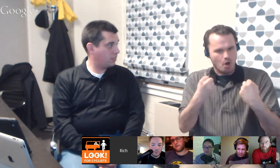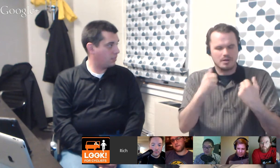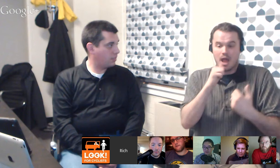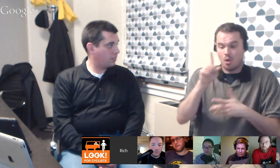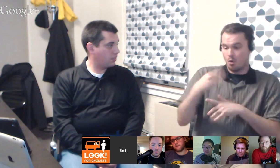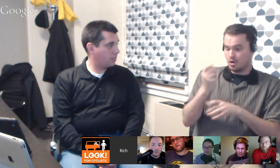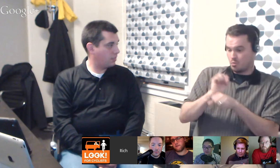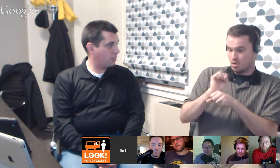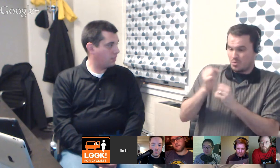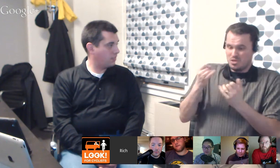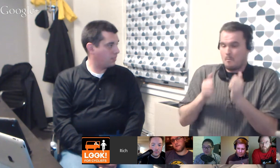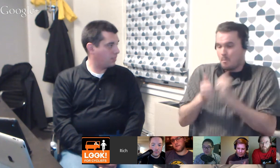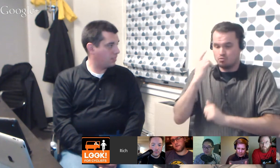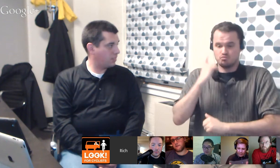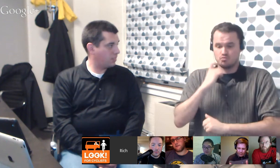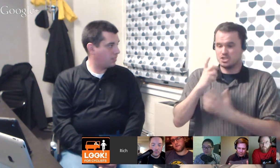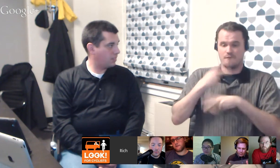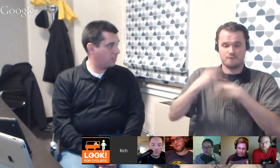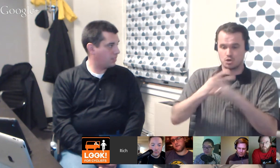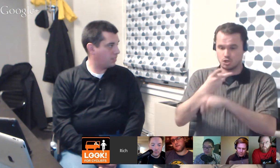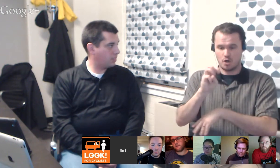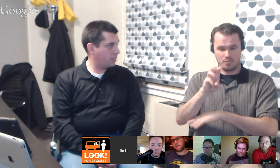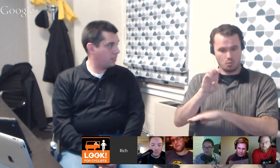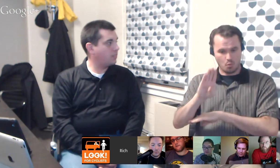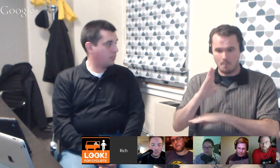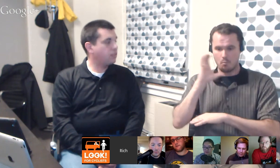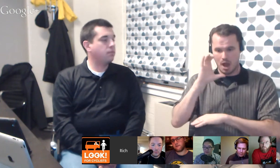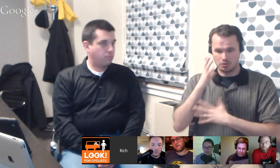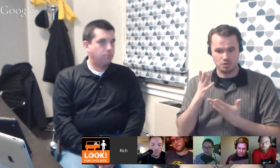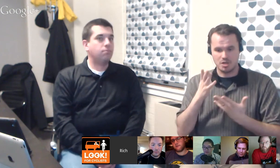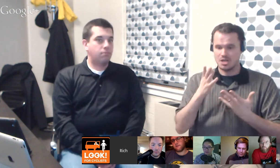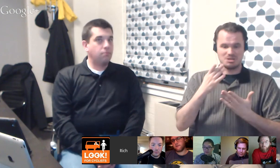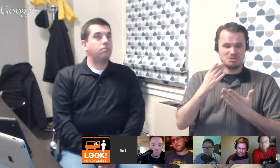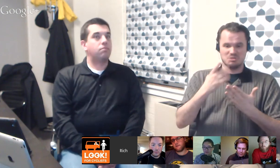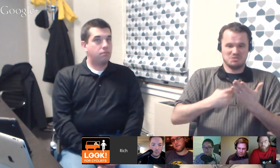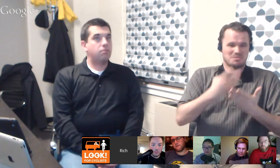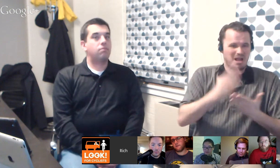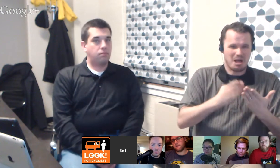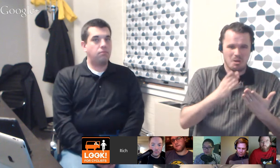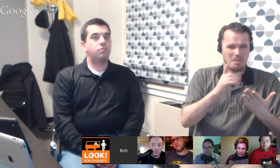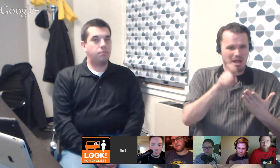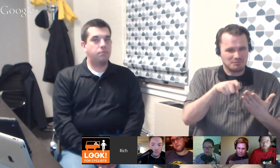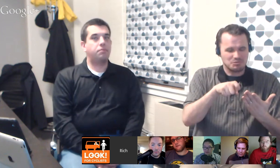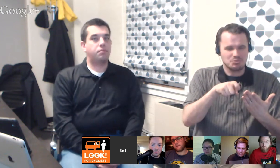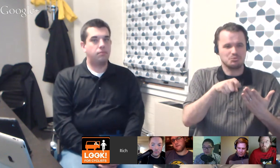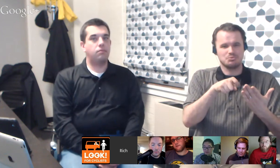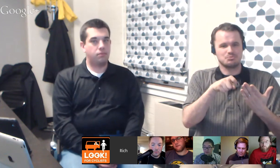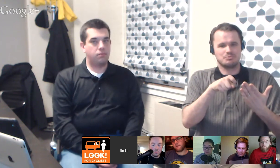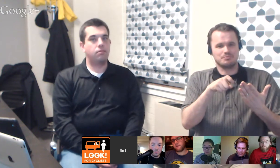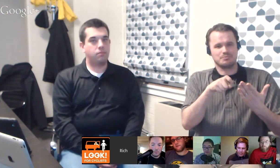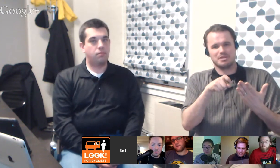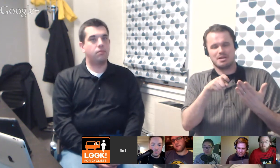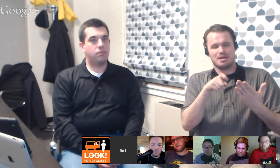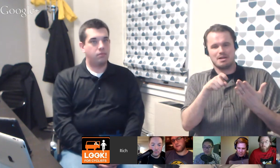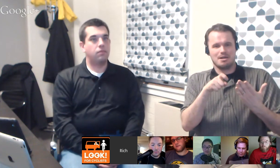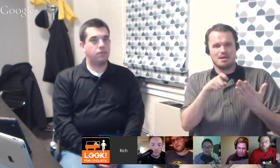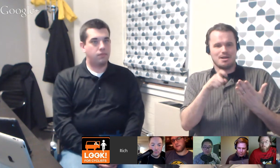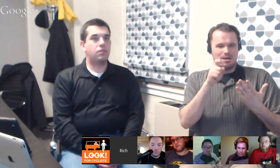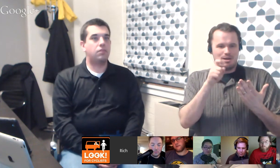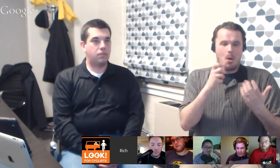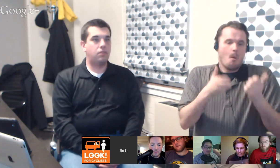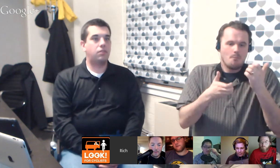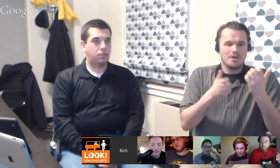greatest versions of web browsers. They have to somehow reach the mass of the